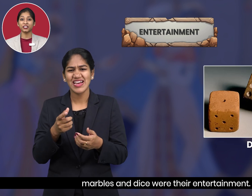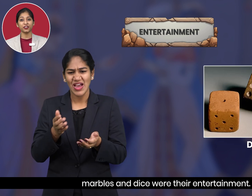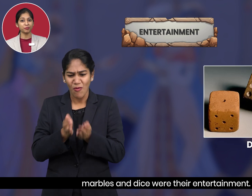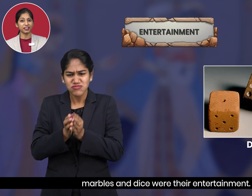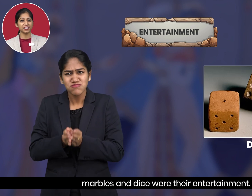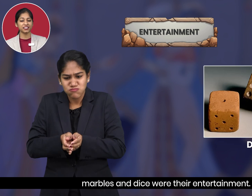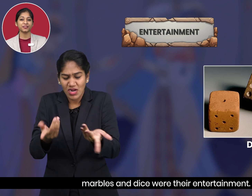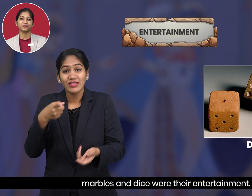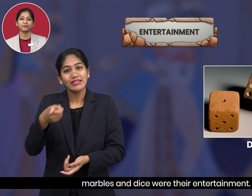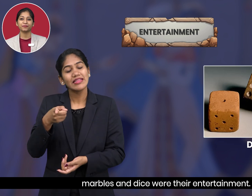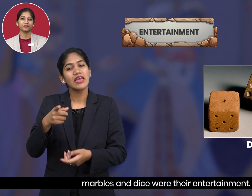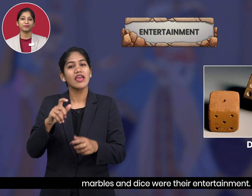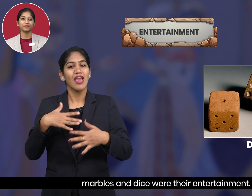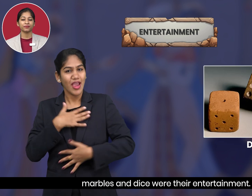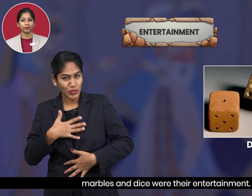their entertainment.